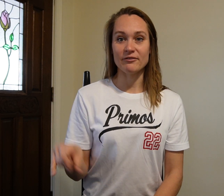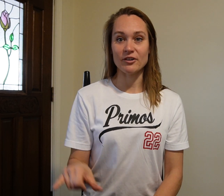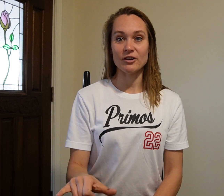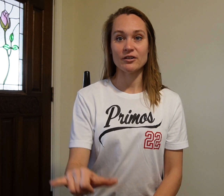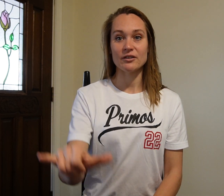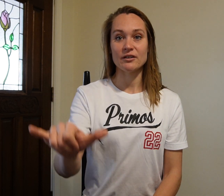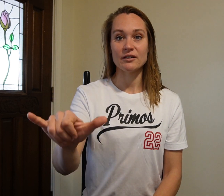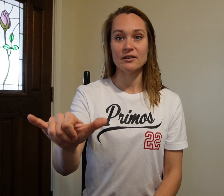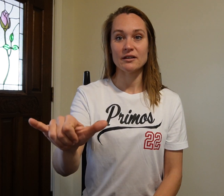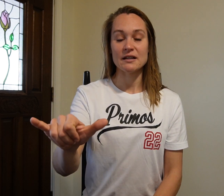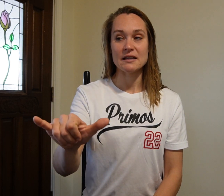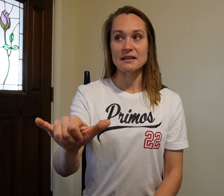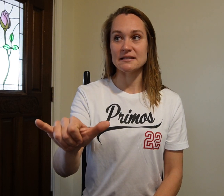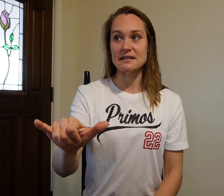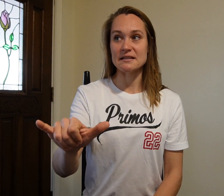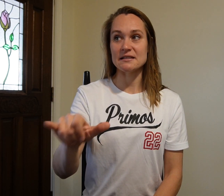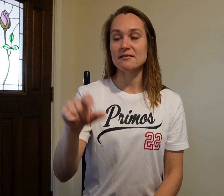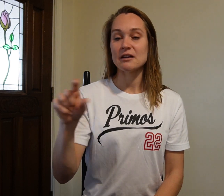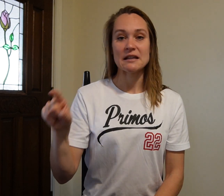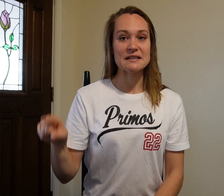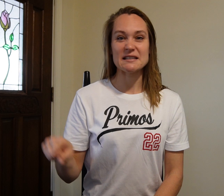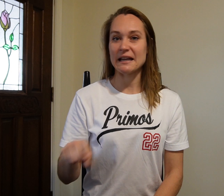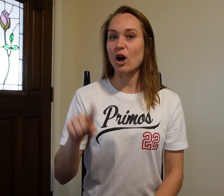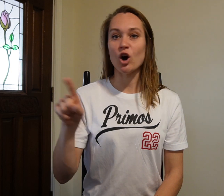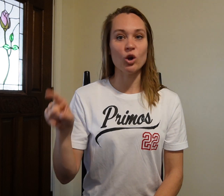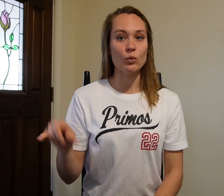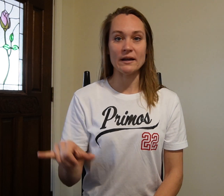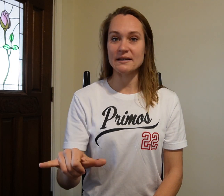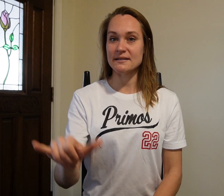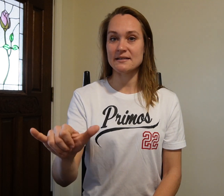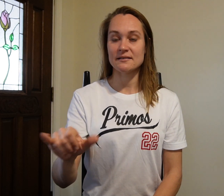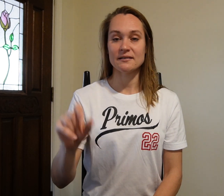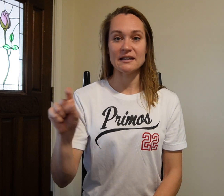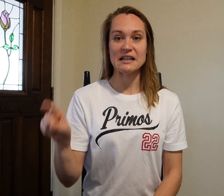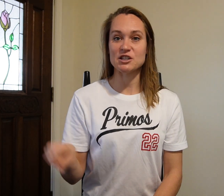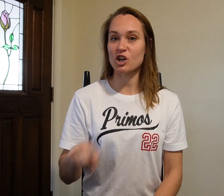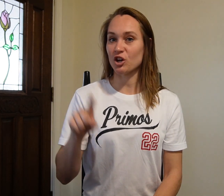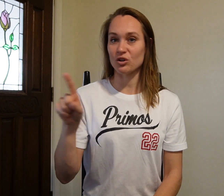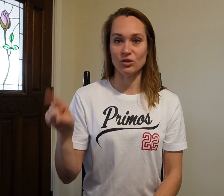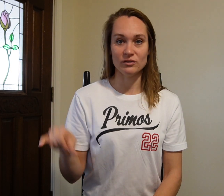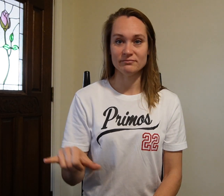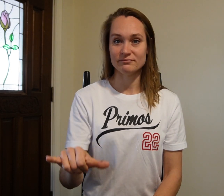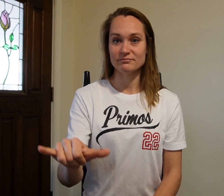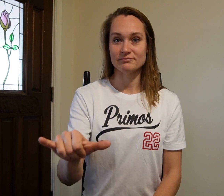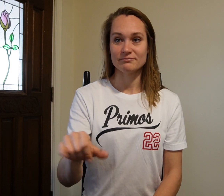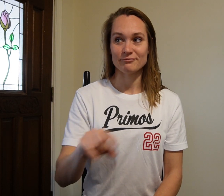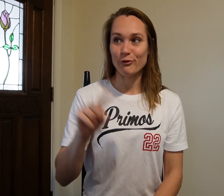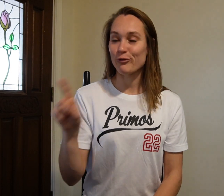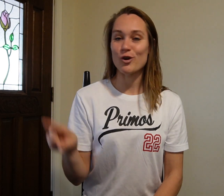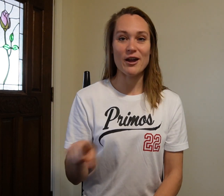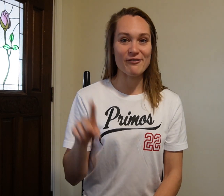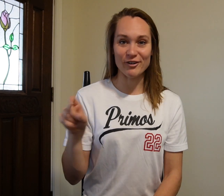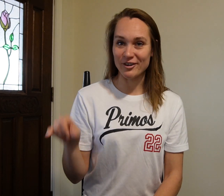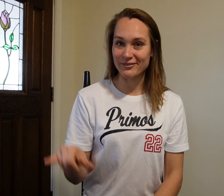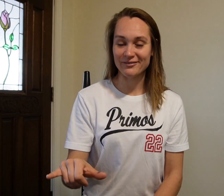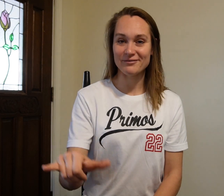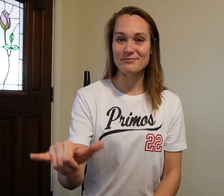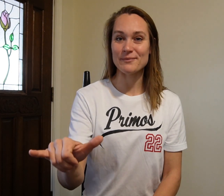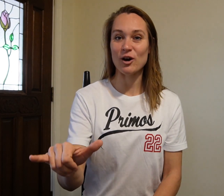ever. This is like always, eternal, forever. My heart